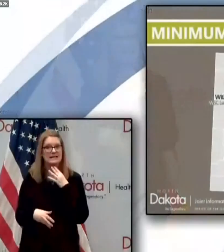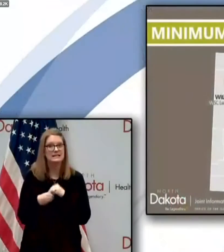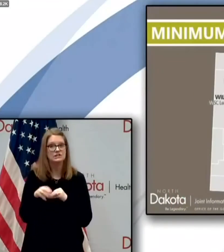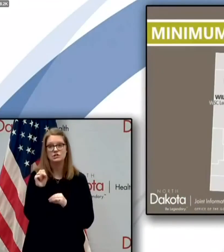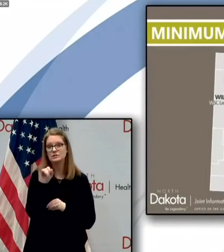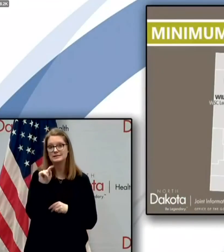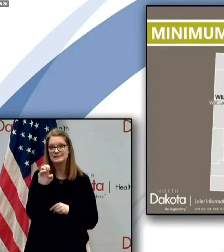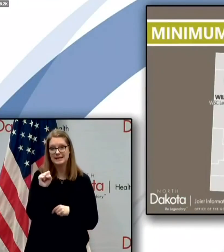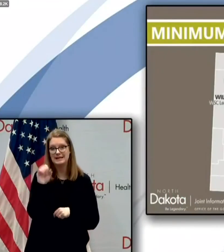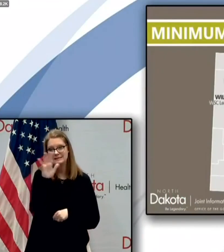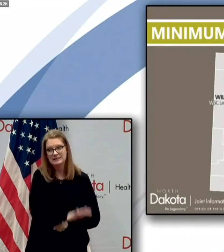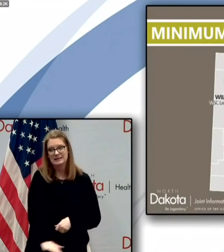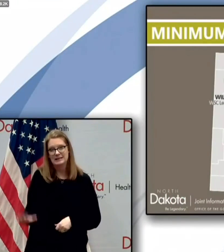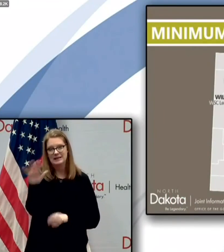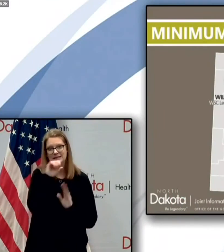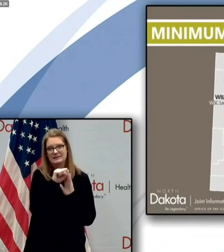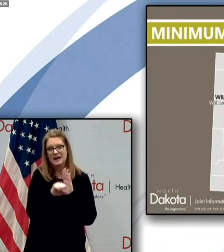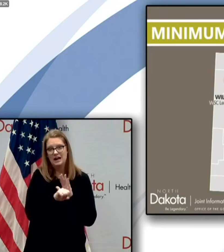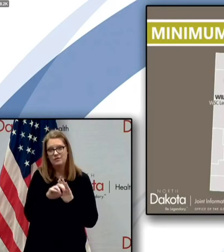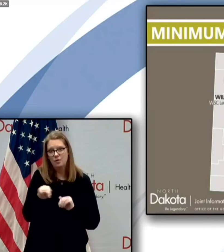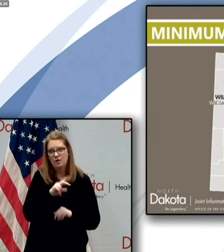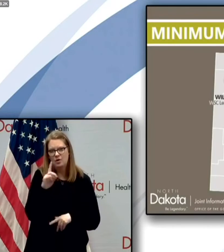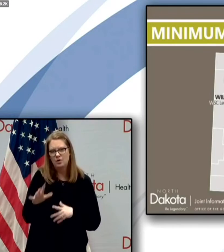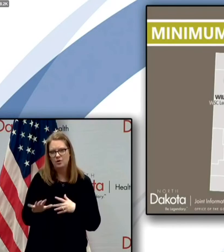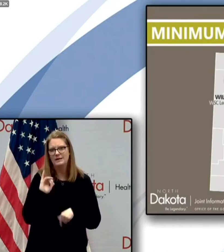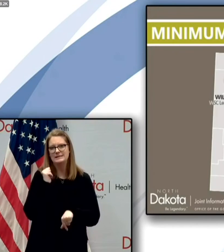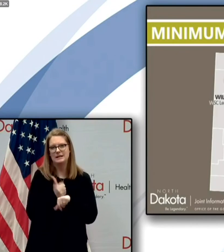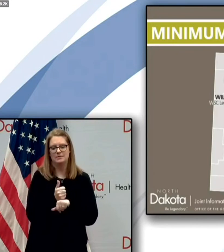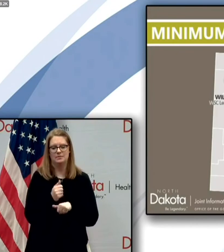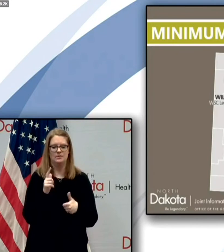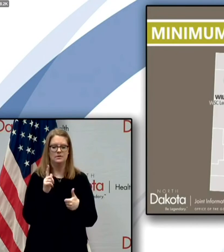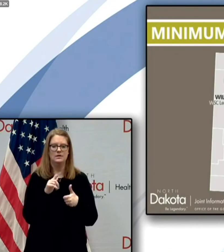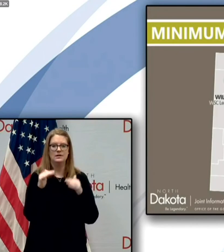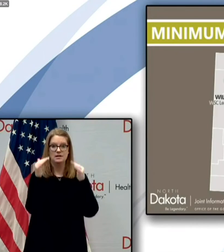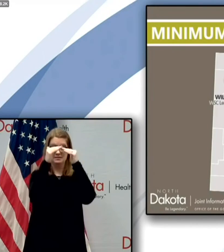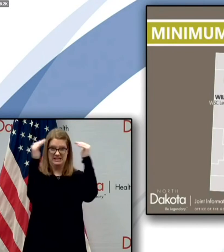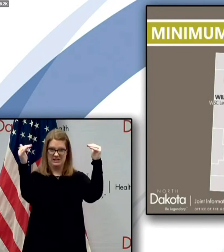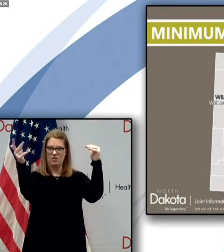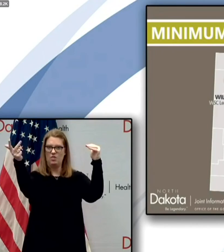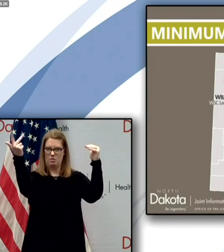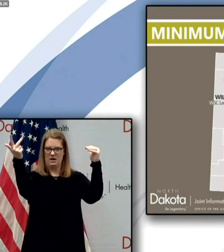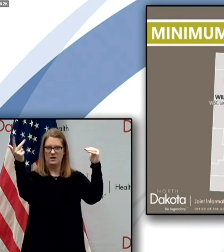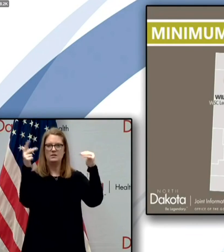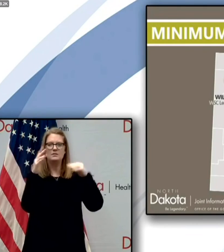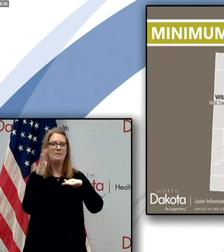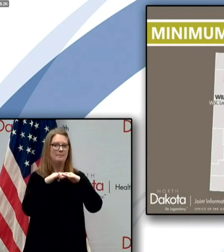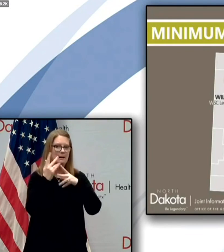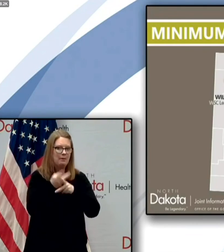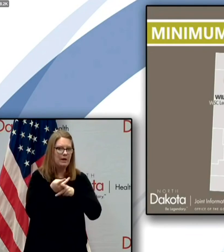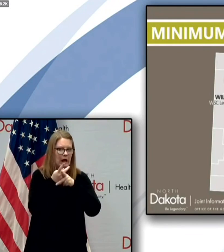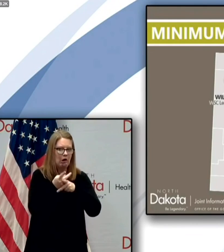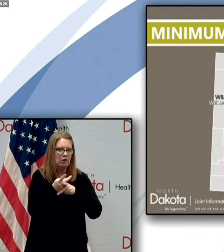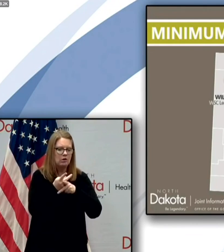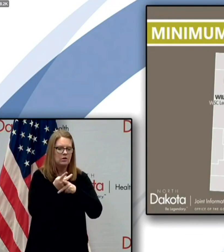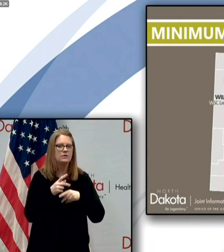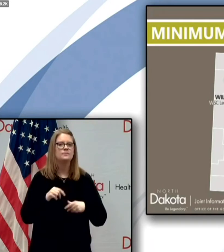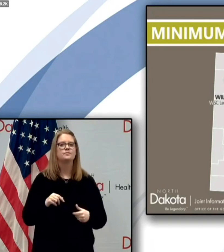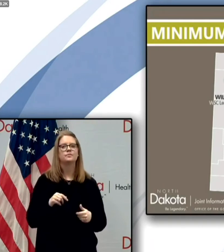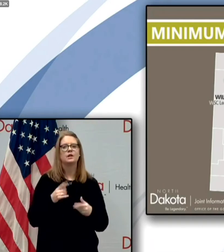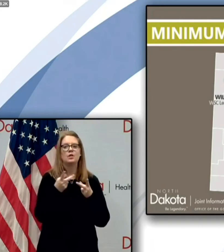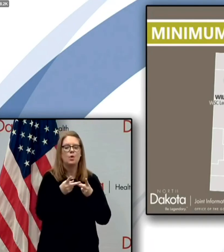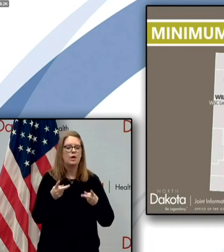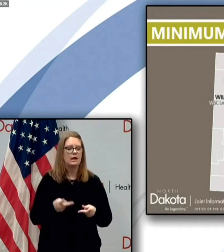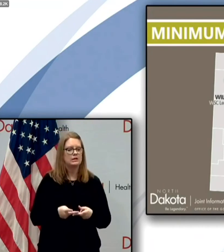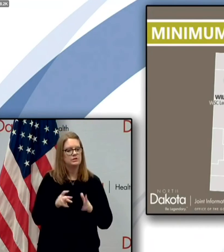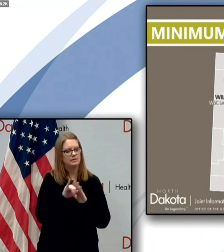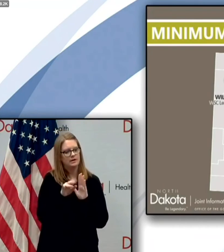the state of North Dakota, and those would be Tier 3 facilities, minimal care facilities. The locations that